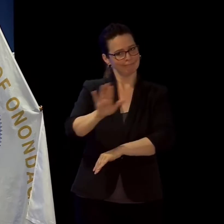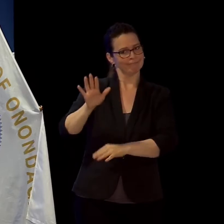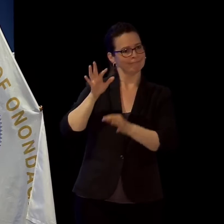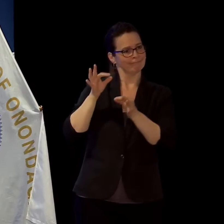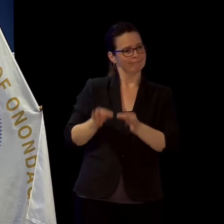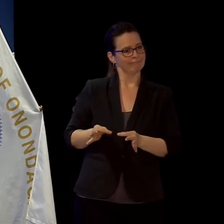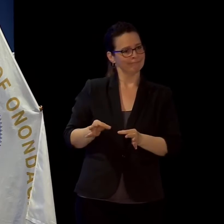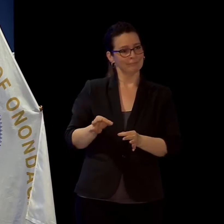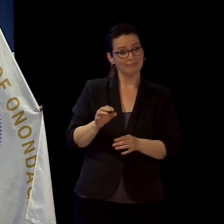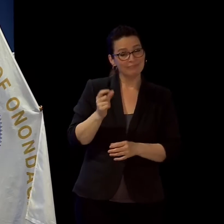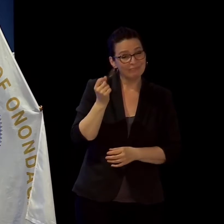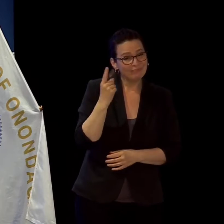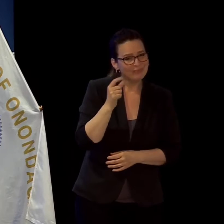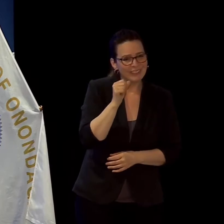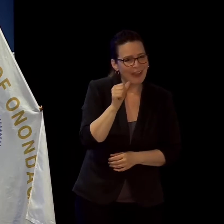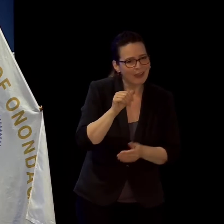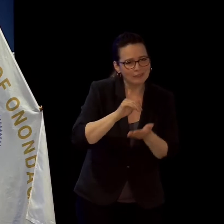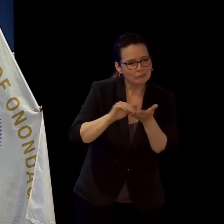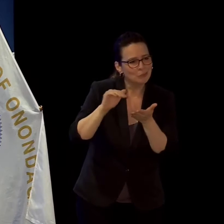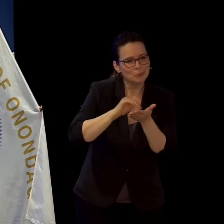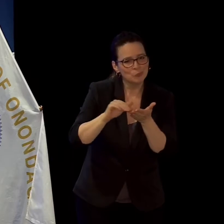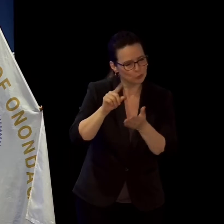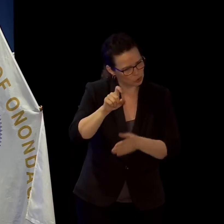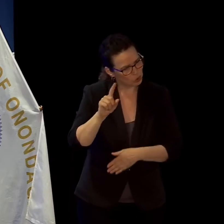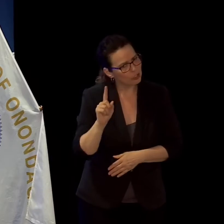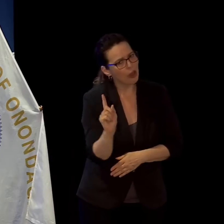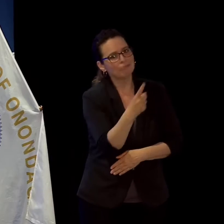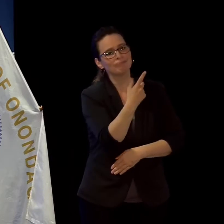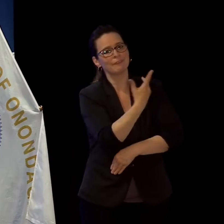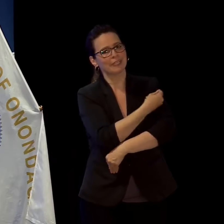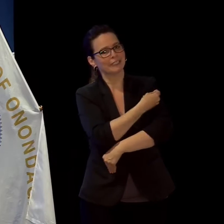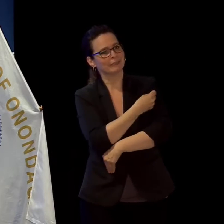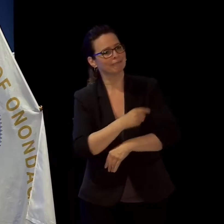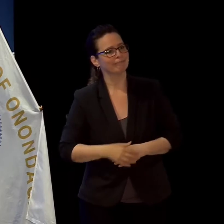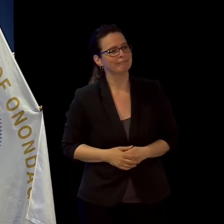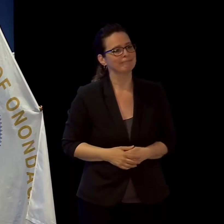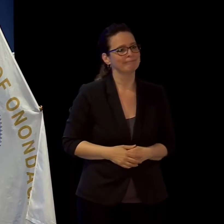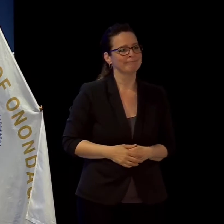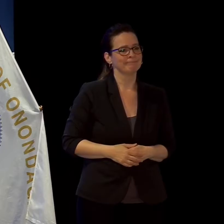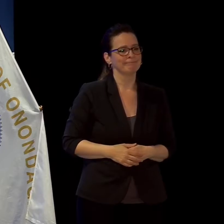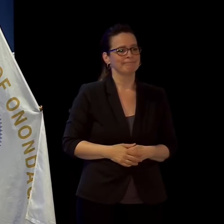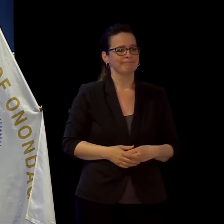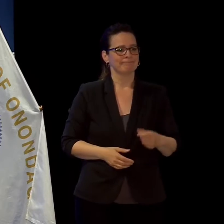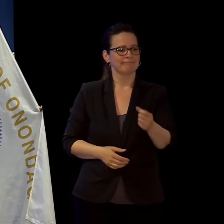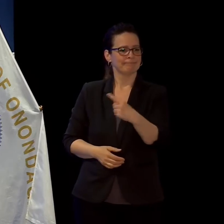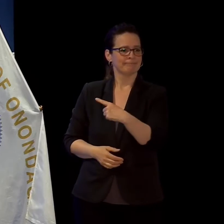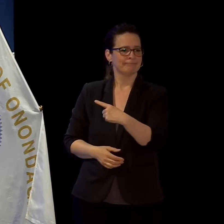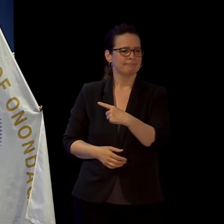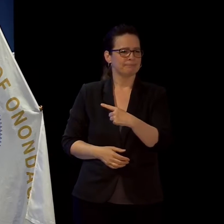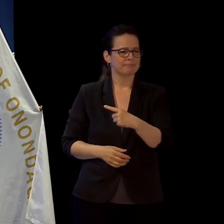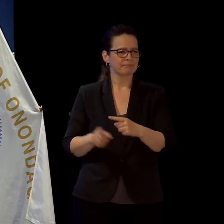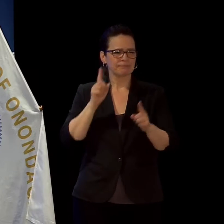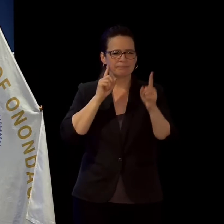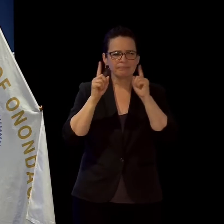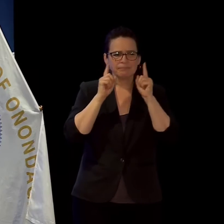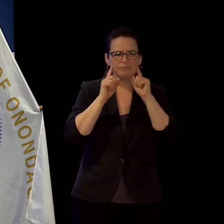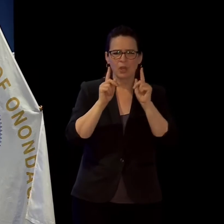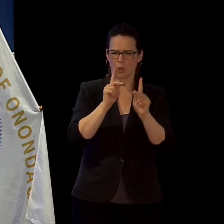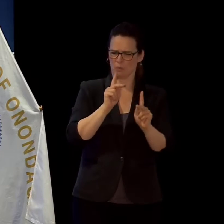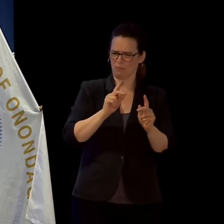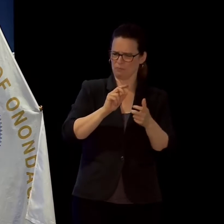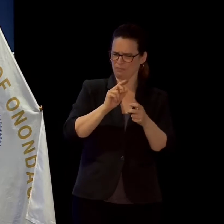work. Ryan, did we see any fallout in this county from that dance competition that caused all